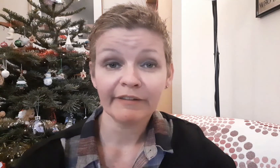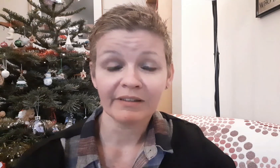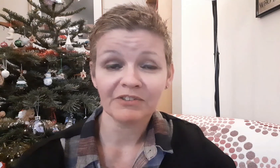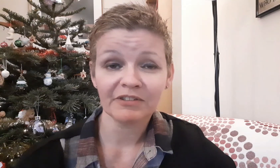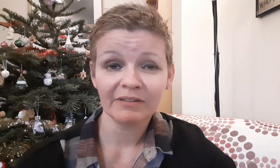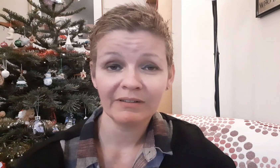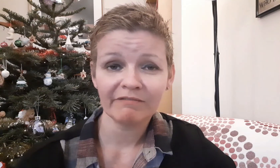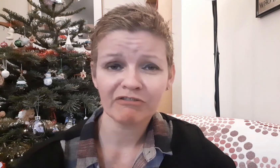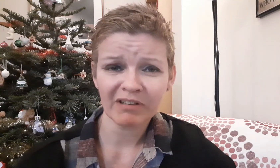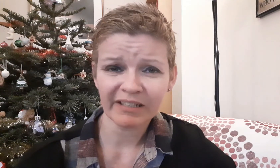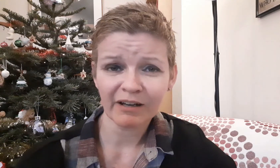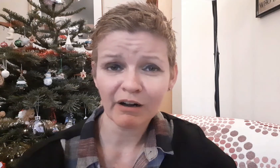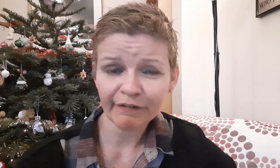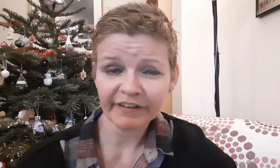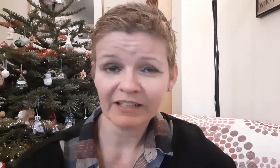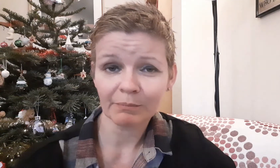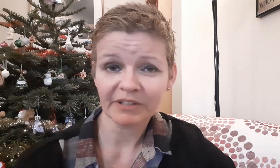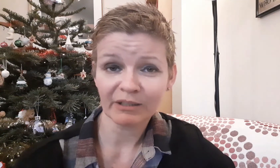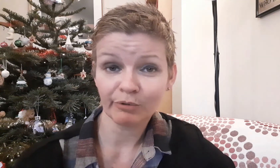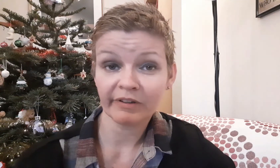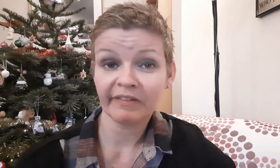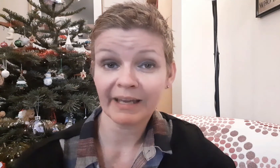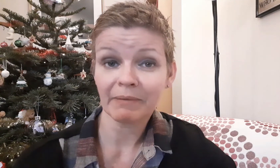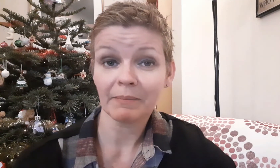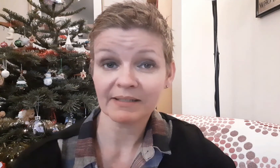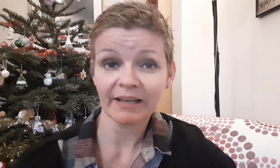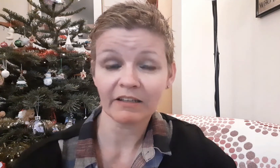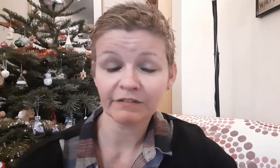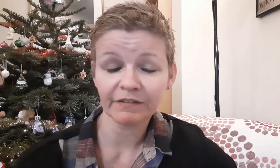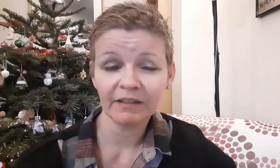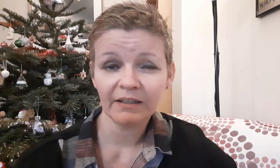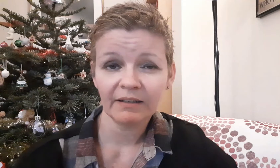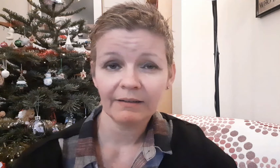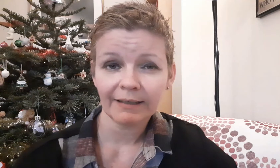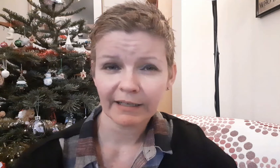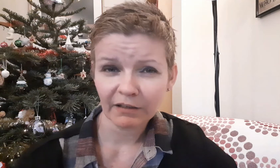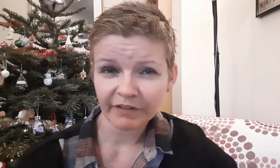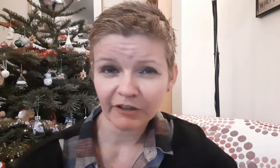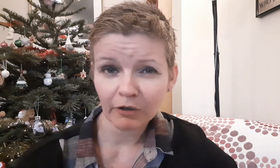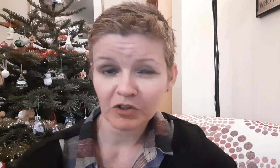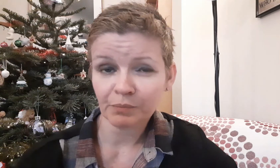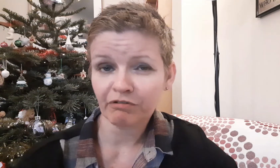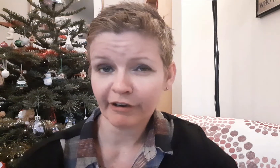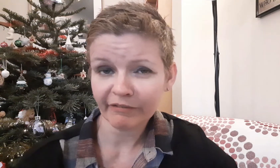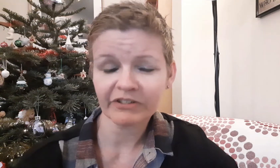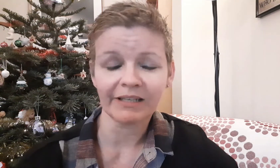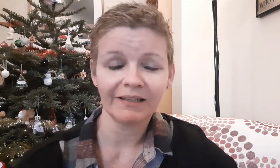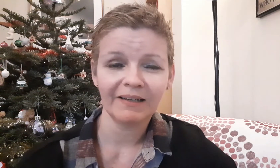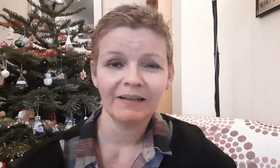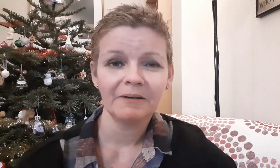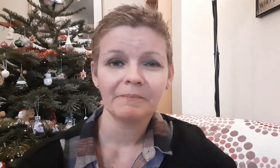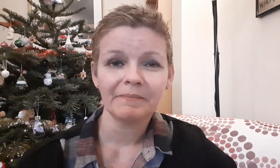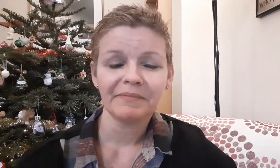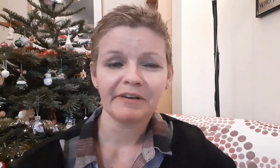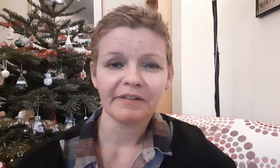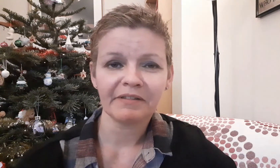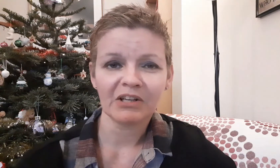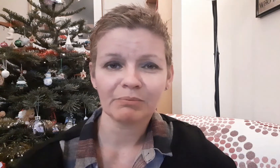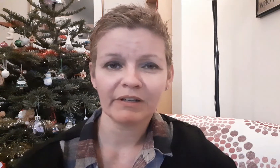others, restricting our freedoms in order that they may be safe, and loving God as priority are the things we have